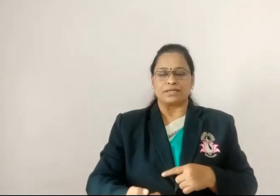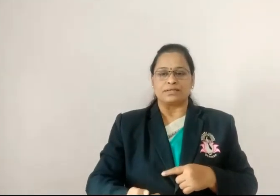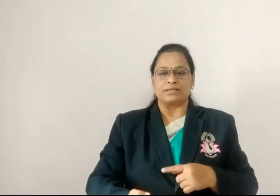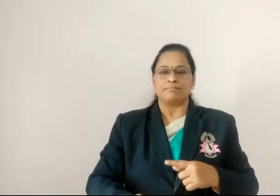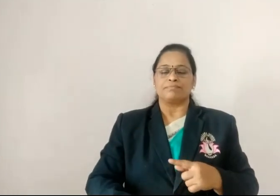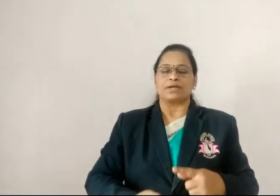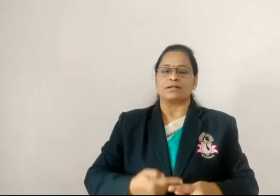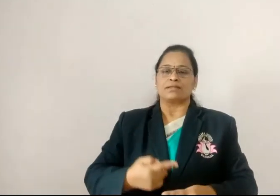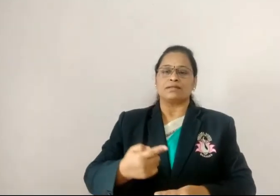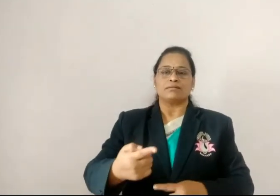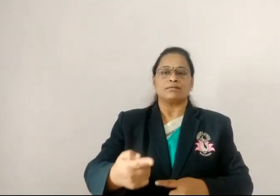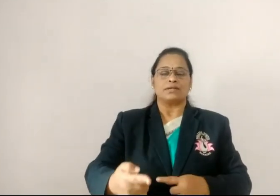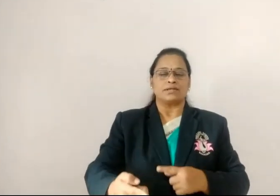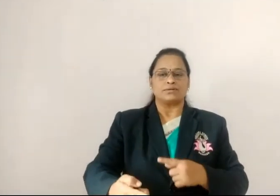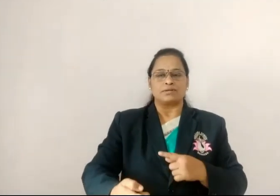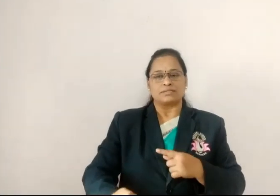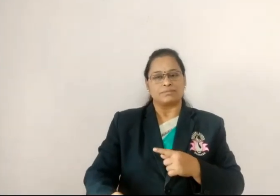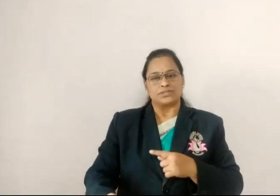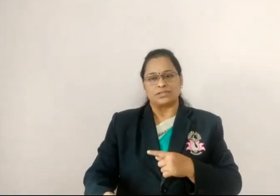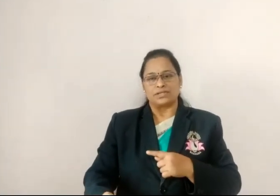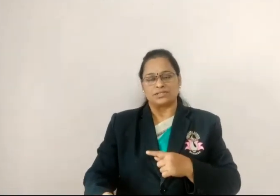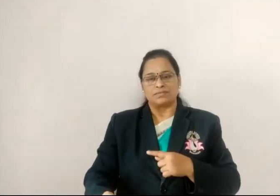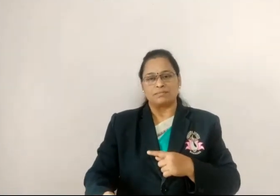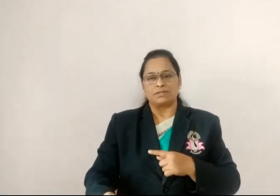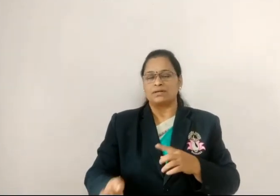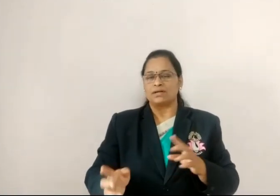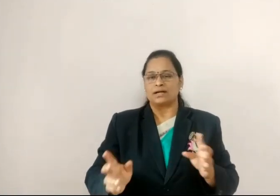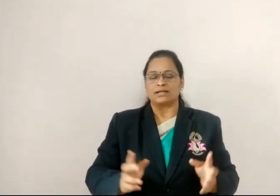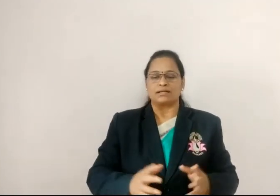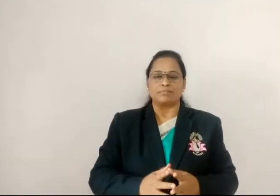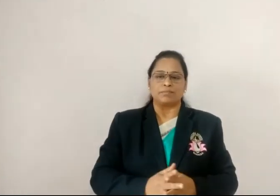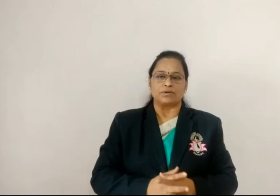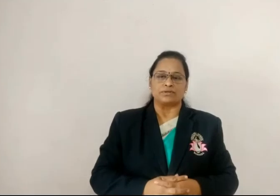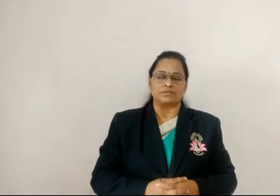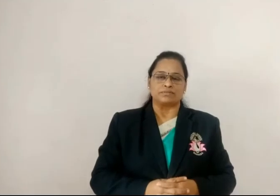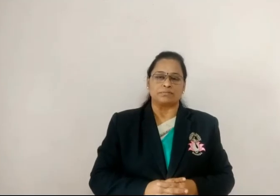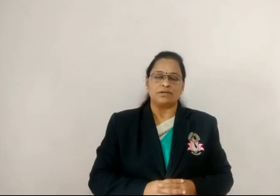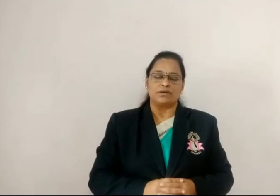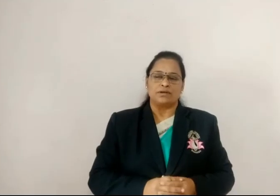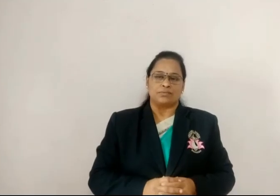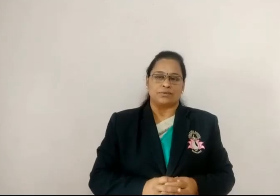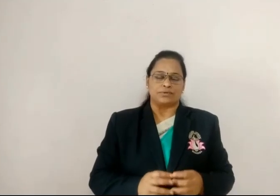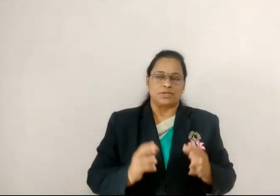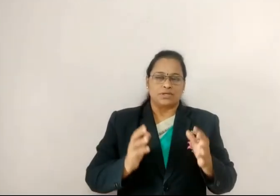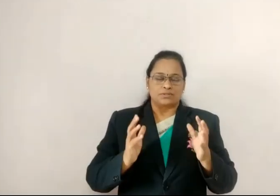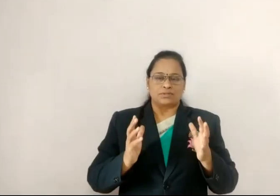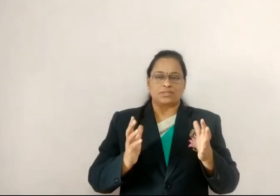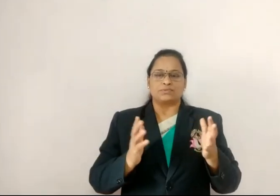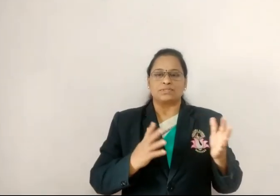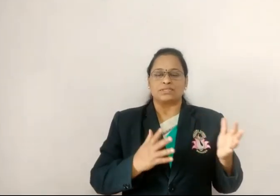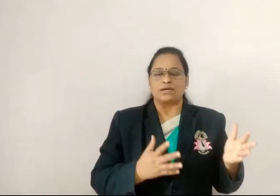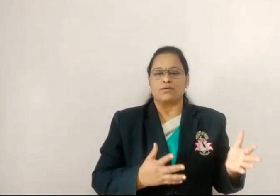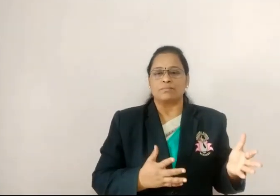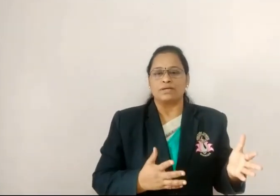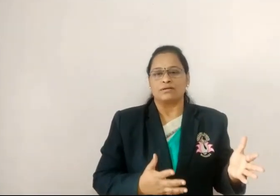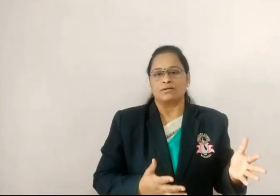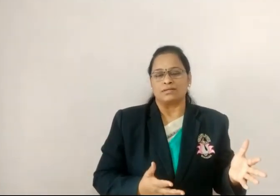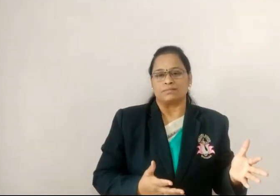cycle, and then electron transfer chain reaction will be there and ATP molecules will be produced. So, this was aerobic